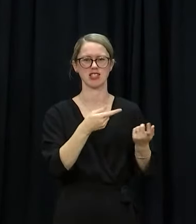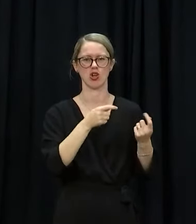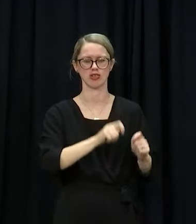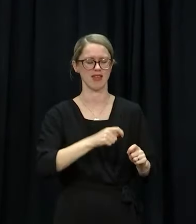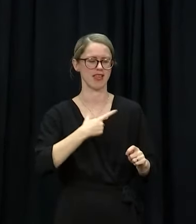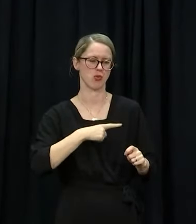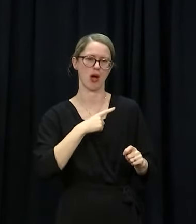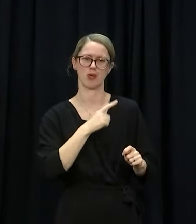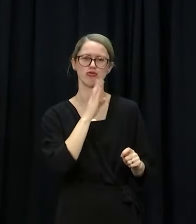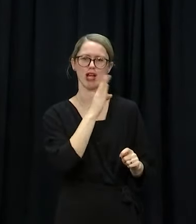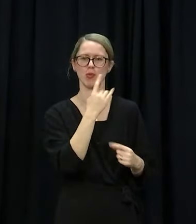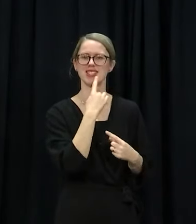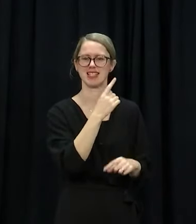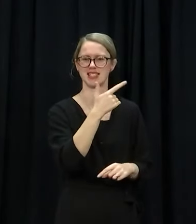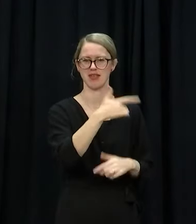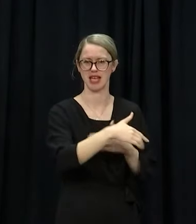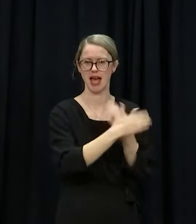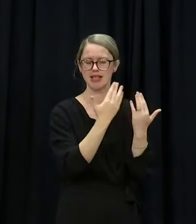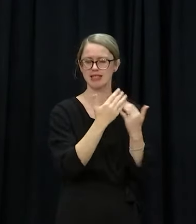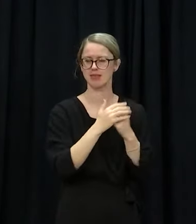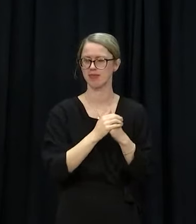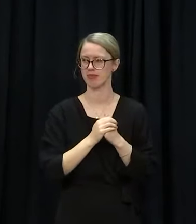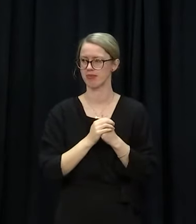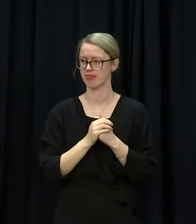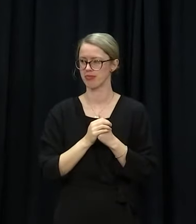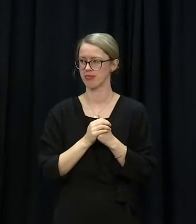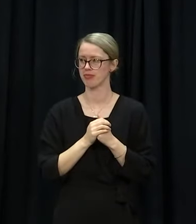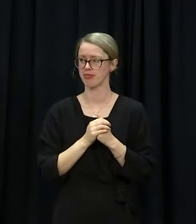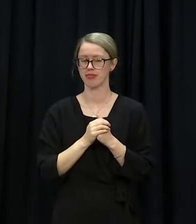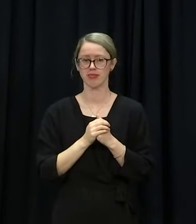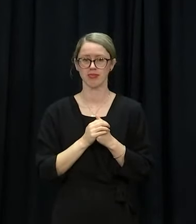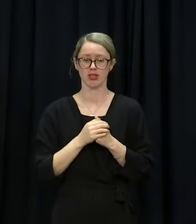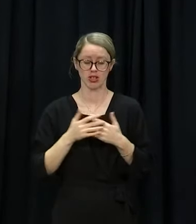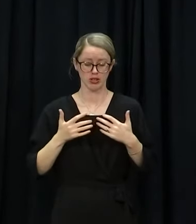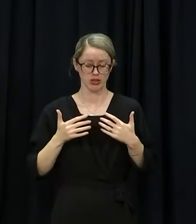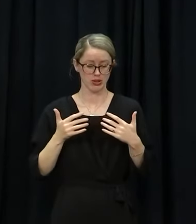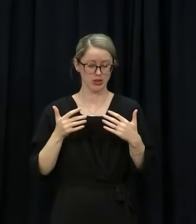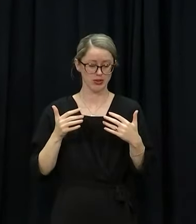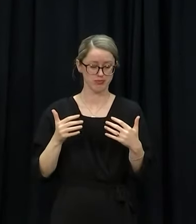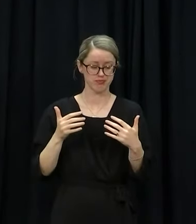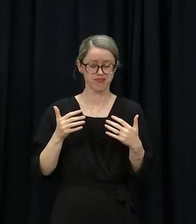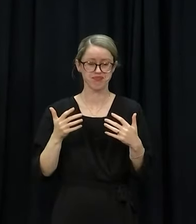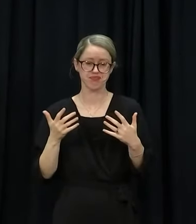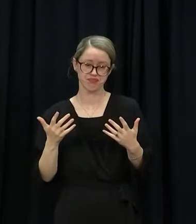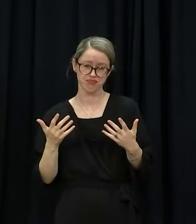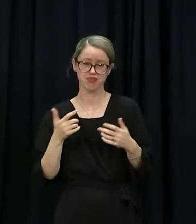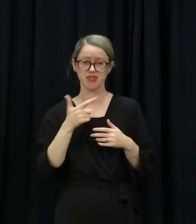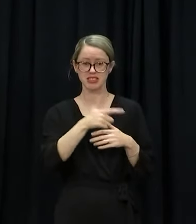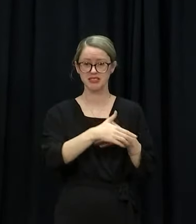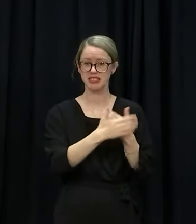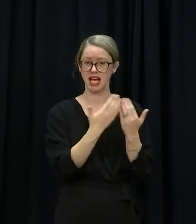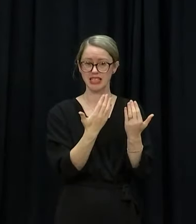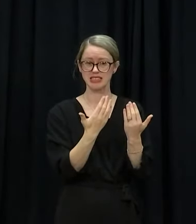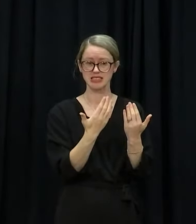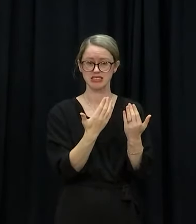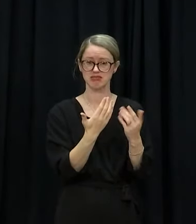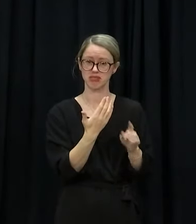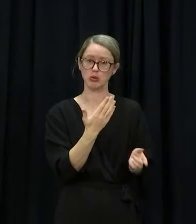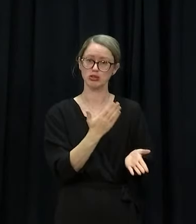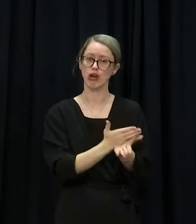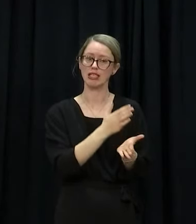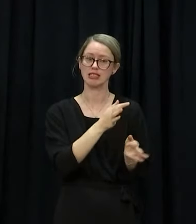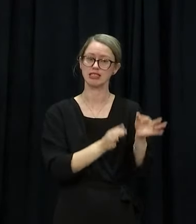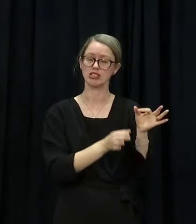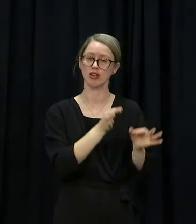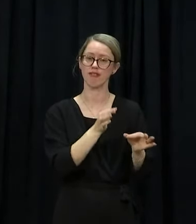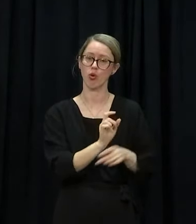that 7-day outlook. So look, you'll see from the stage that we're at, obviously that 7-day indication was the right one to